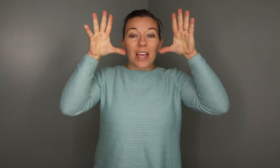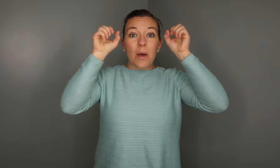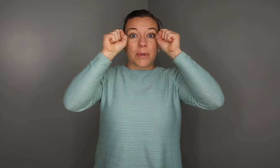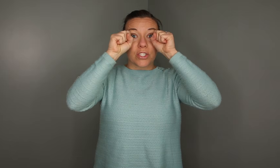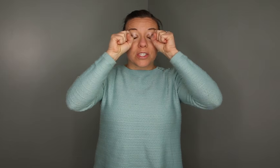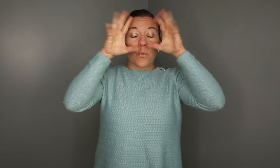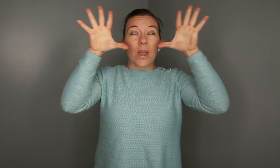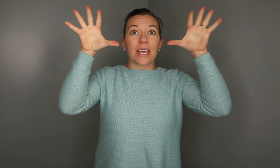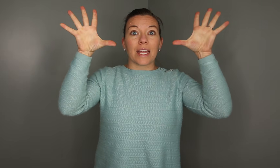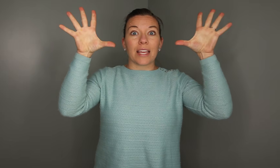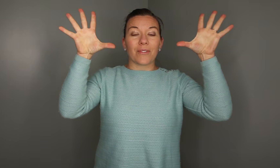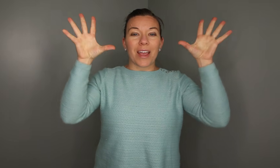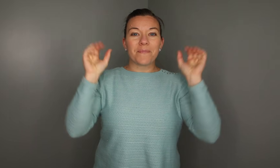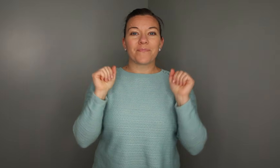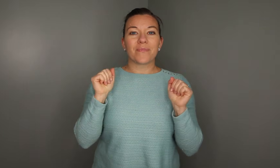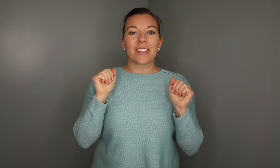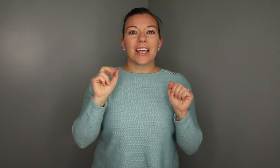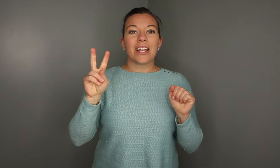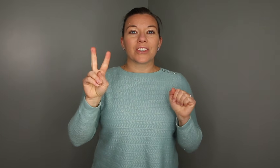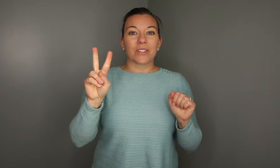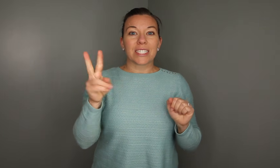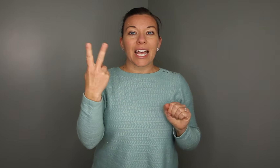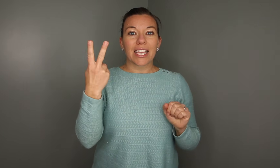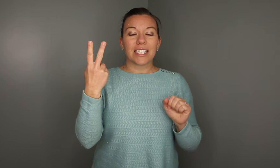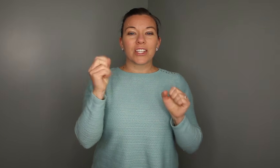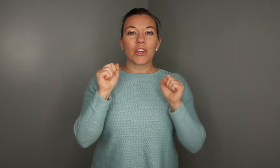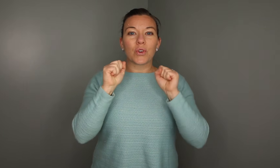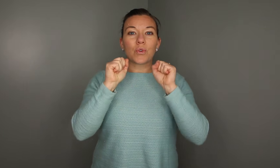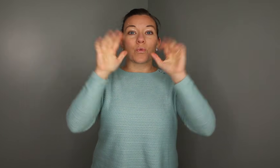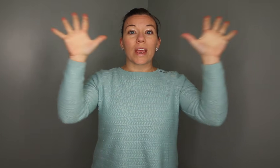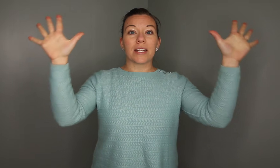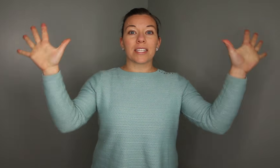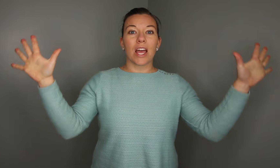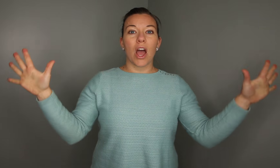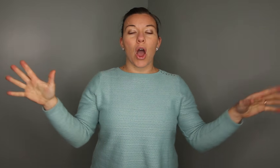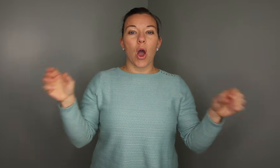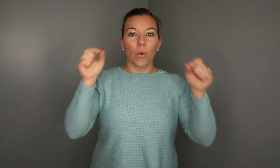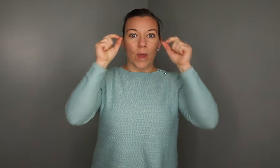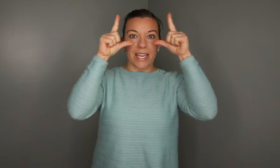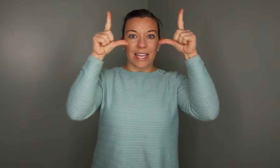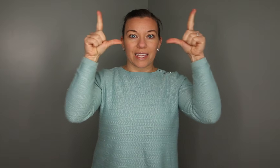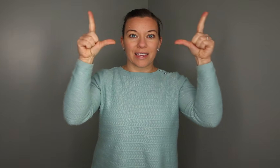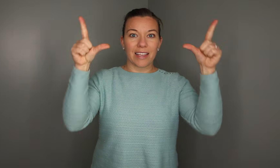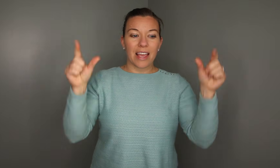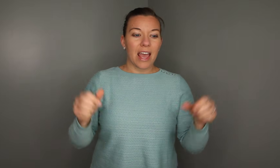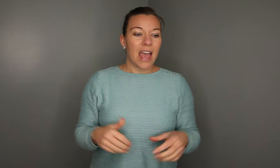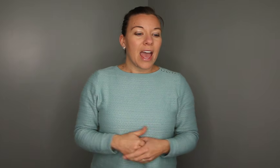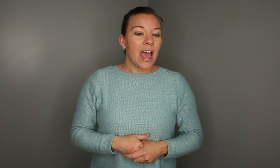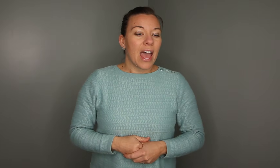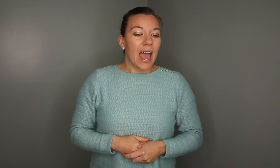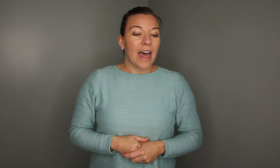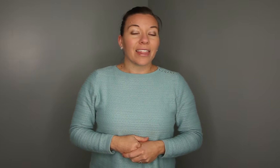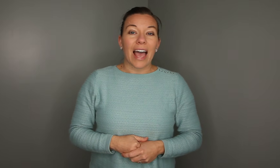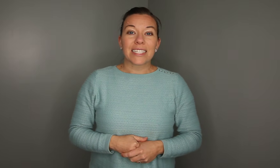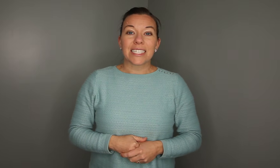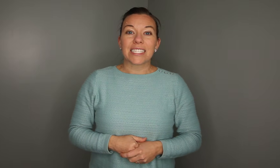but it's awakening, right? So second great awakening. And last is